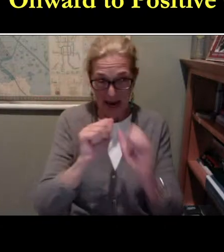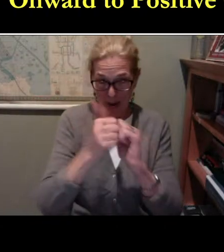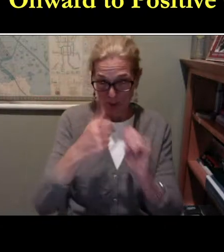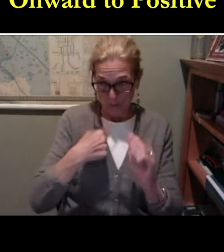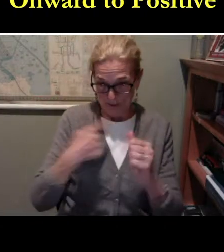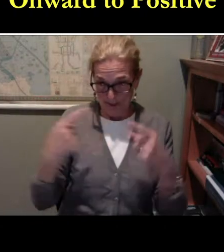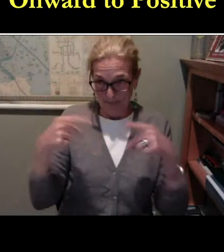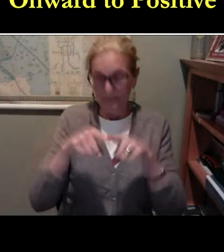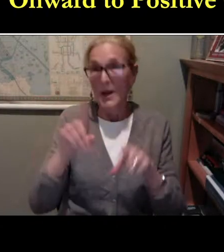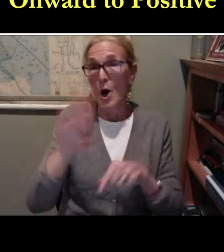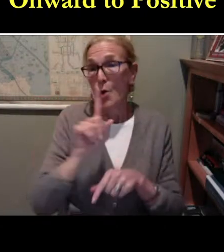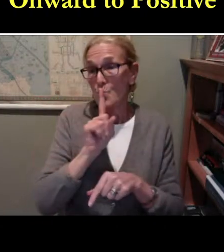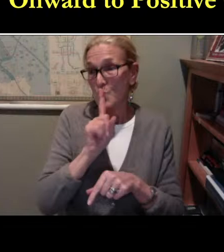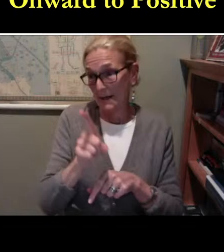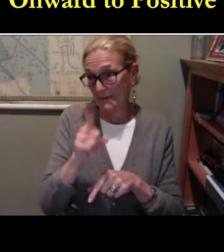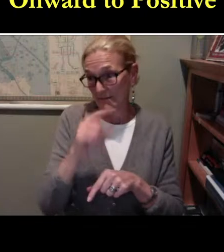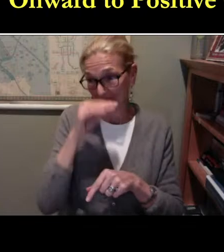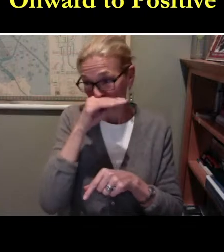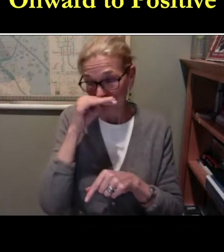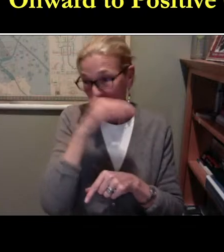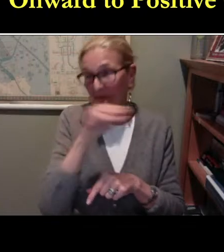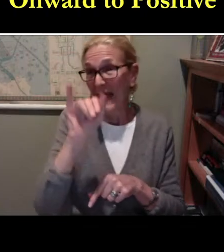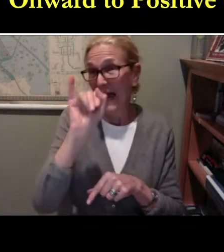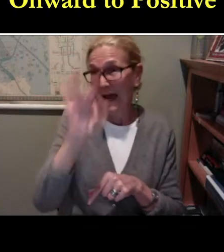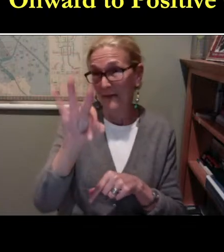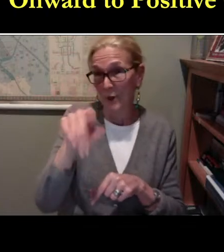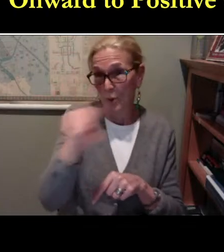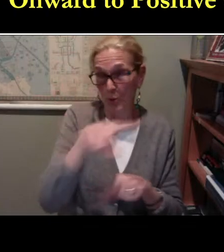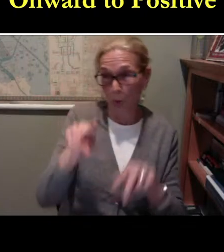I think that's a good question. Thank you.